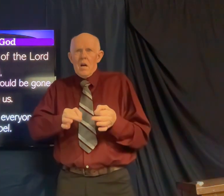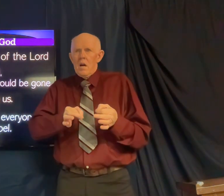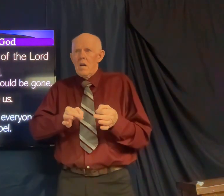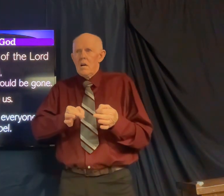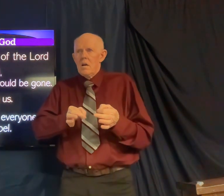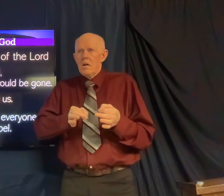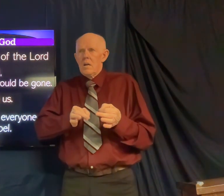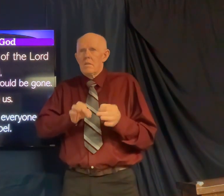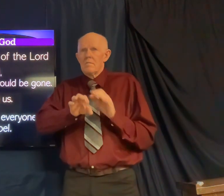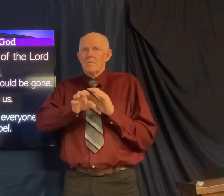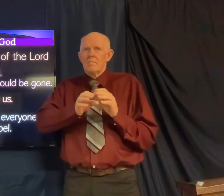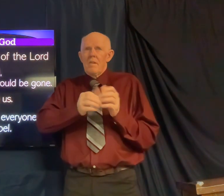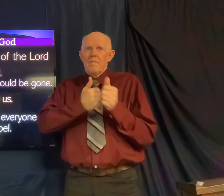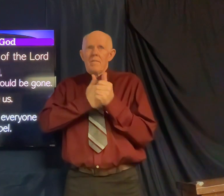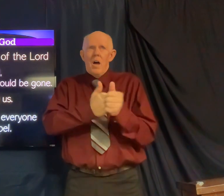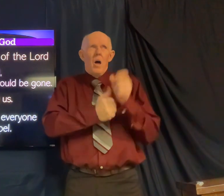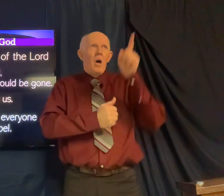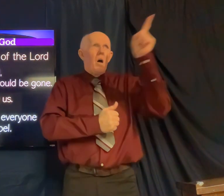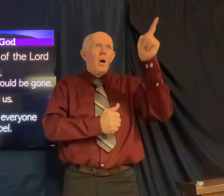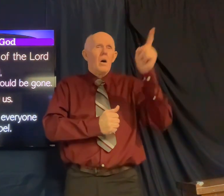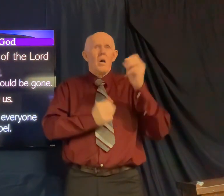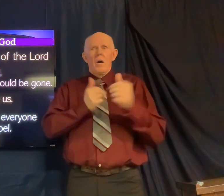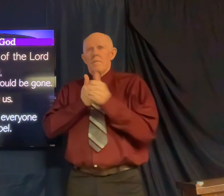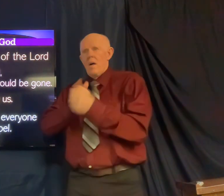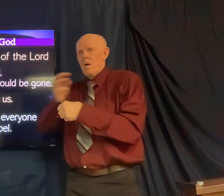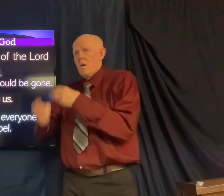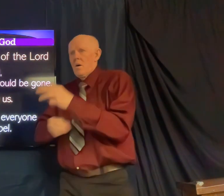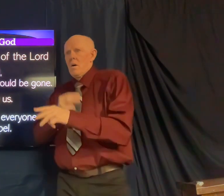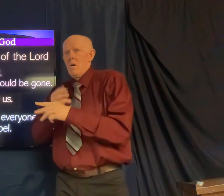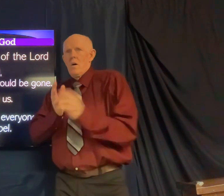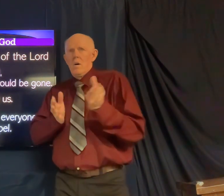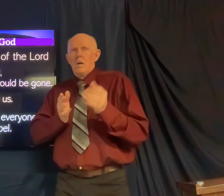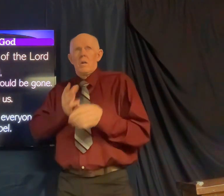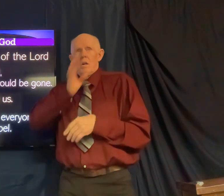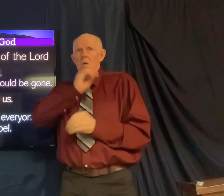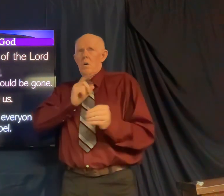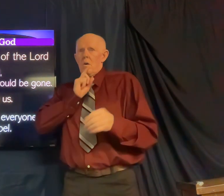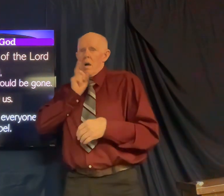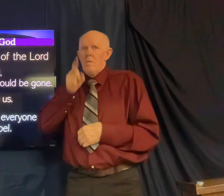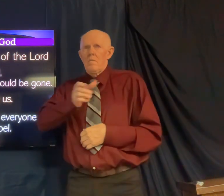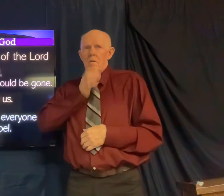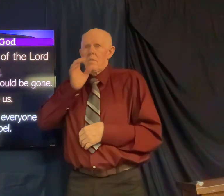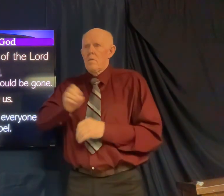And He lets us decide if we will follow Him or follow the world.